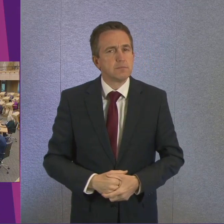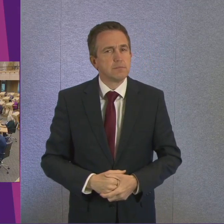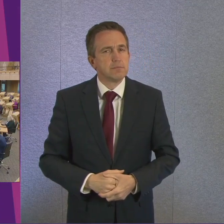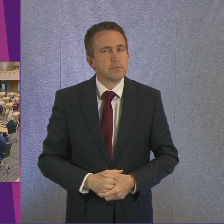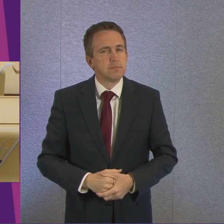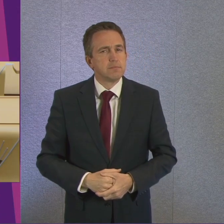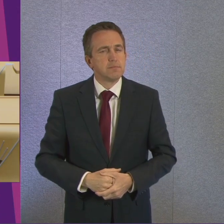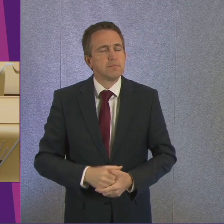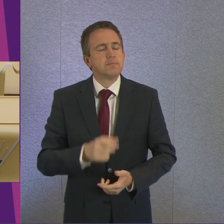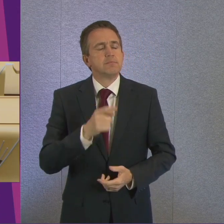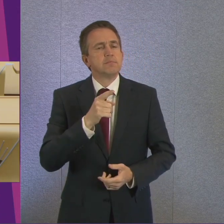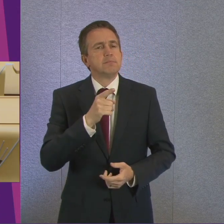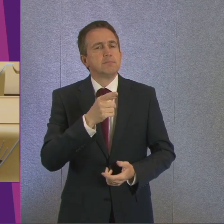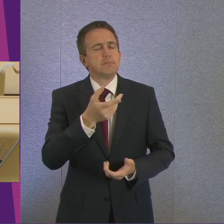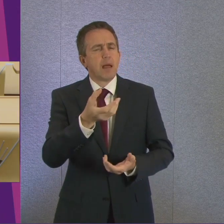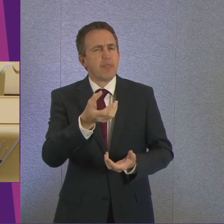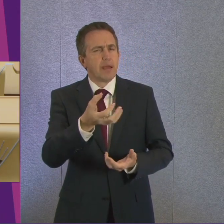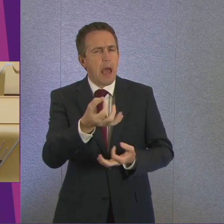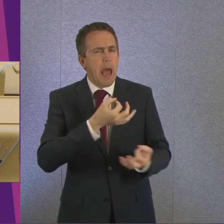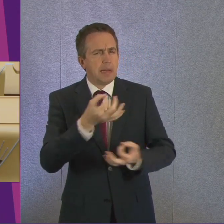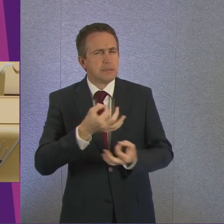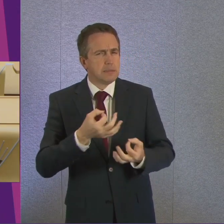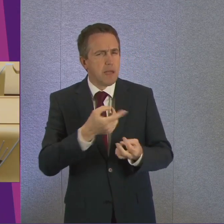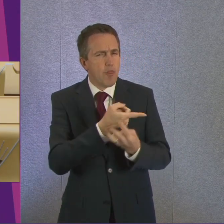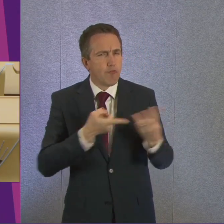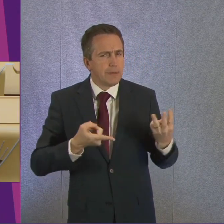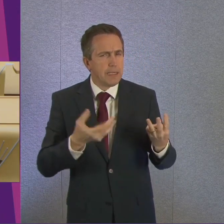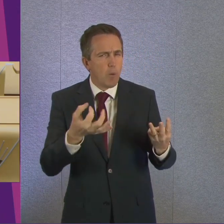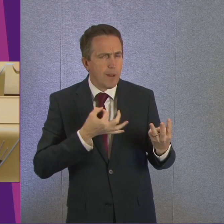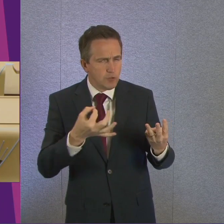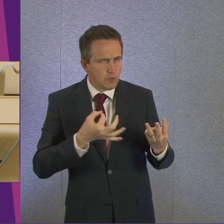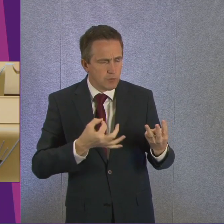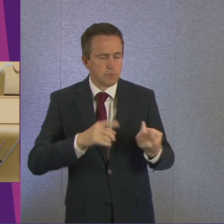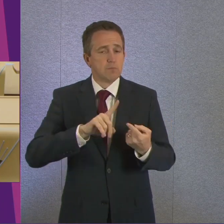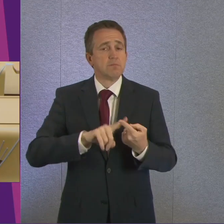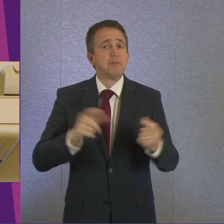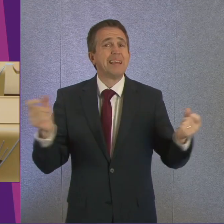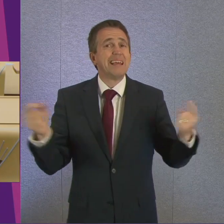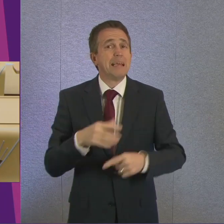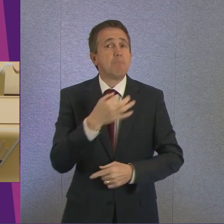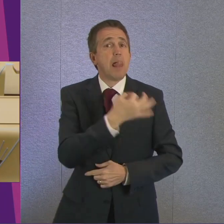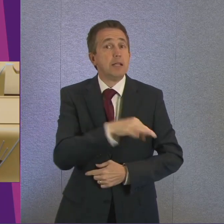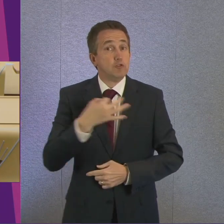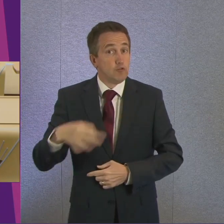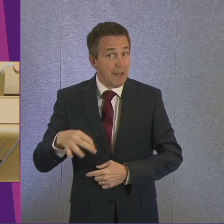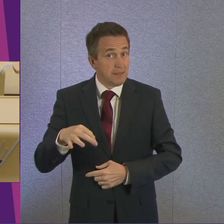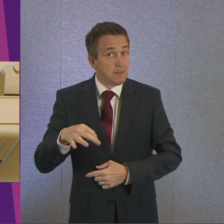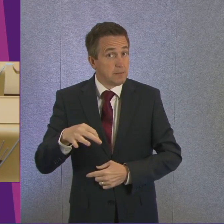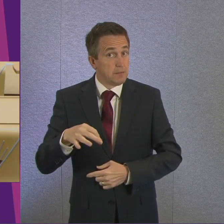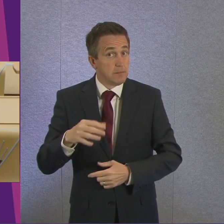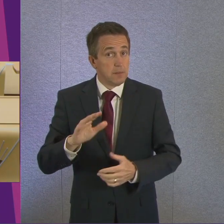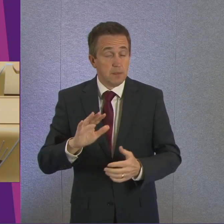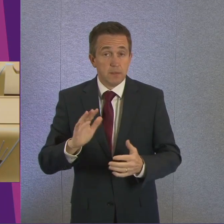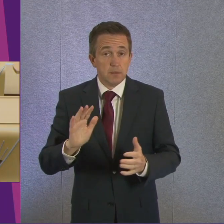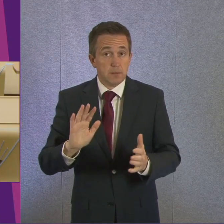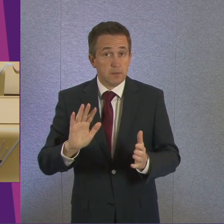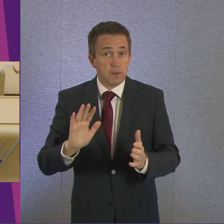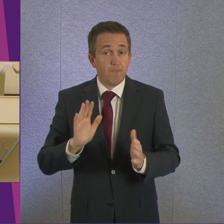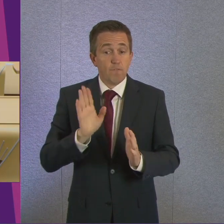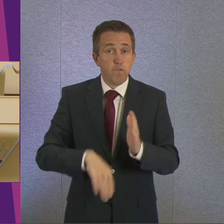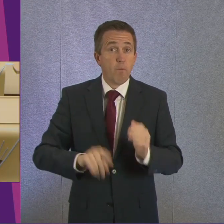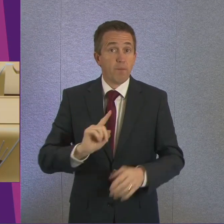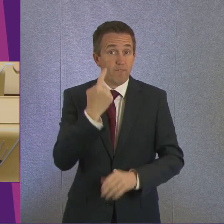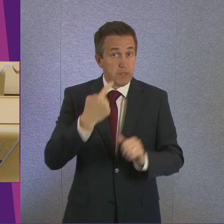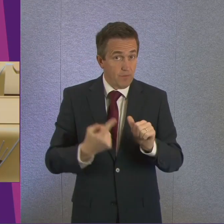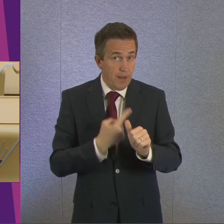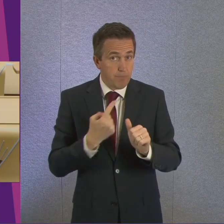take those, I think, probably 3 questions in turn. In terms of the email address, to date, from the 1st of April,